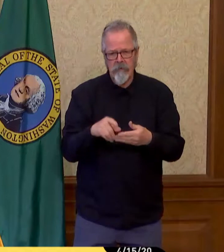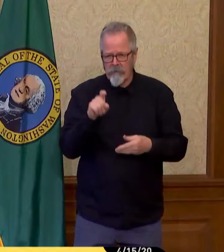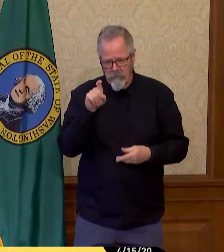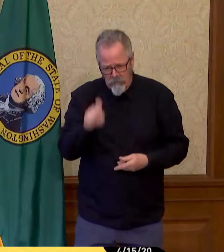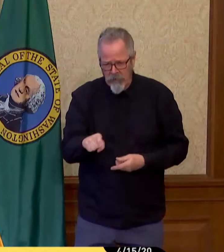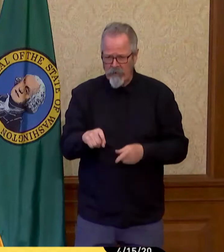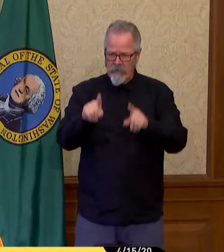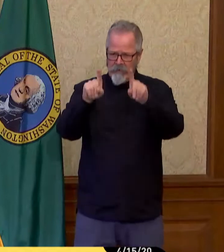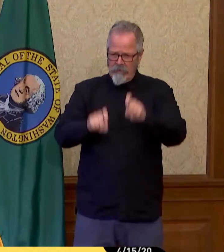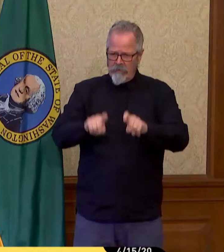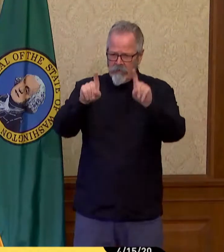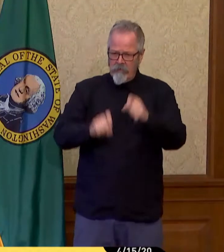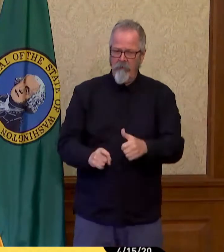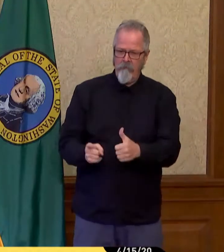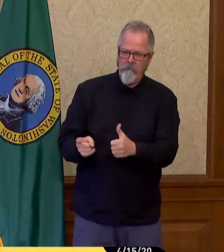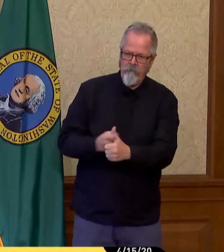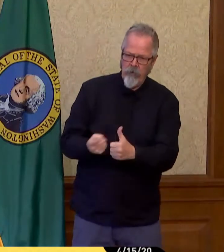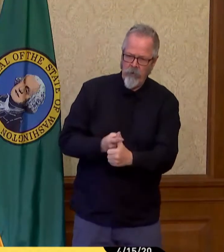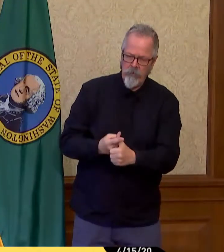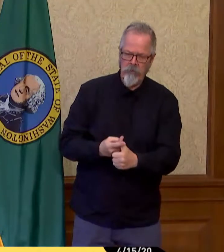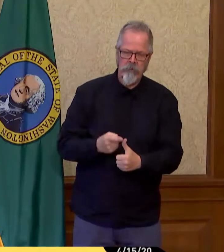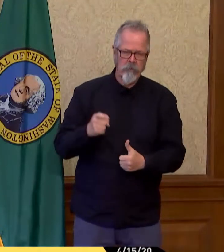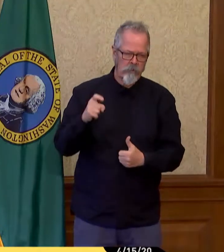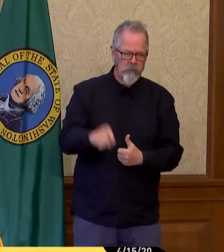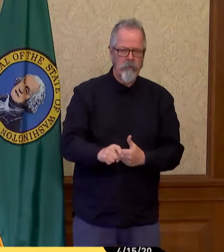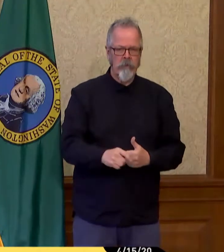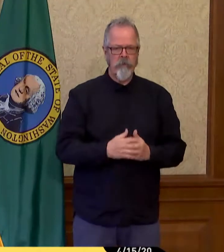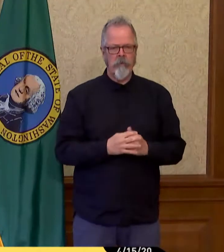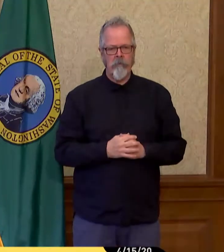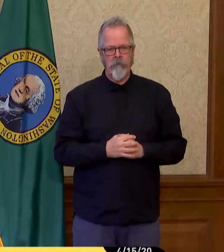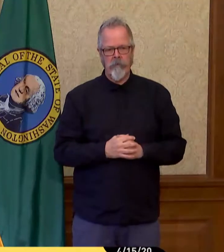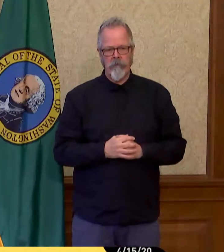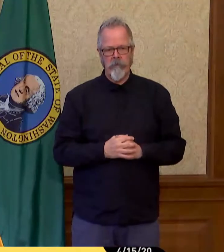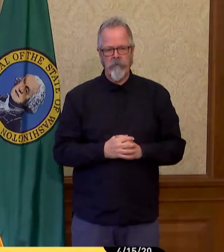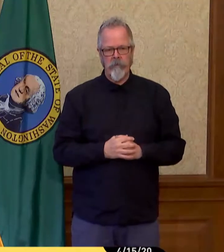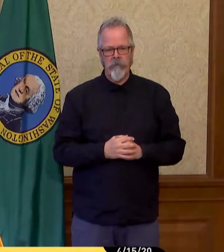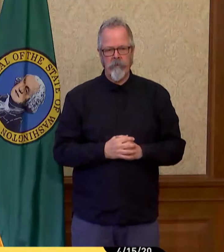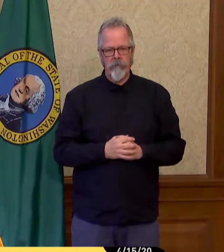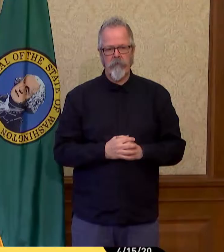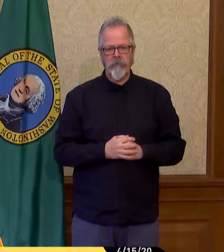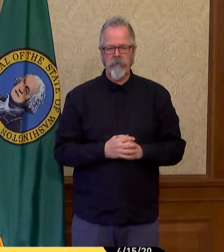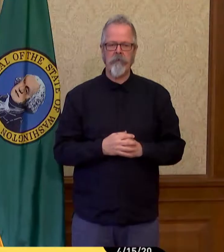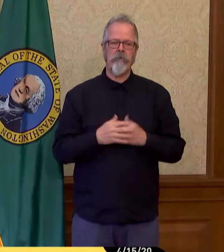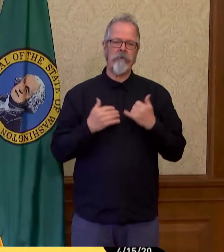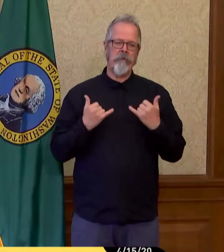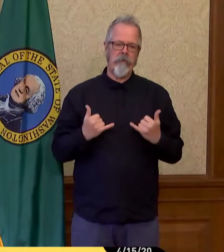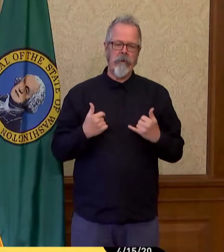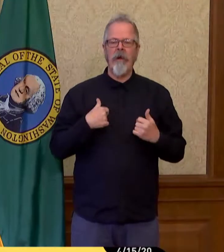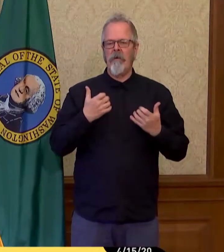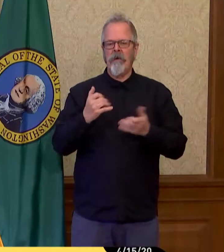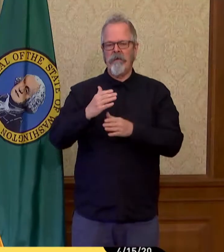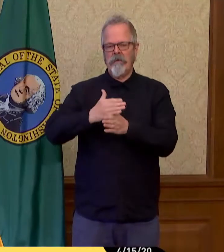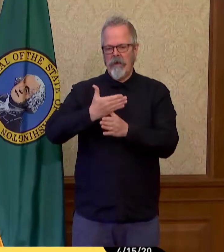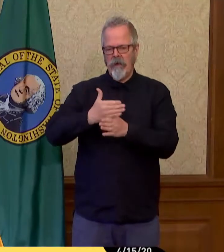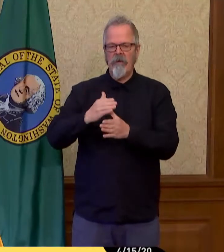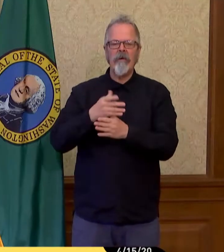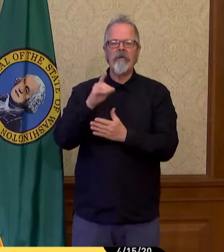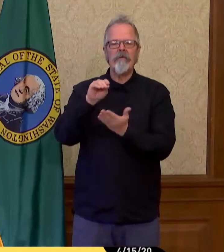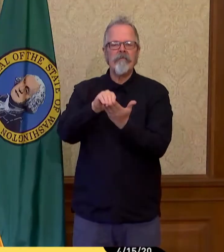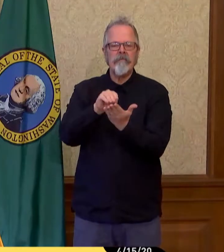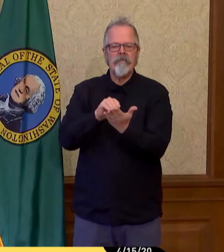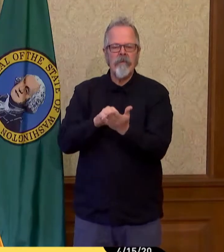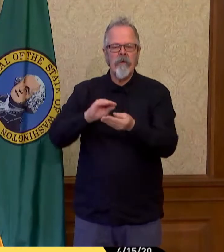know, we've been making decisions based on science and data in our state, and it has served us very well. We are a